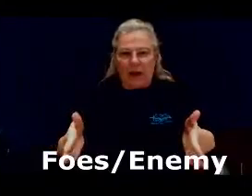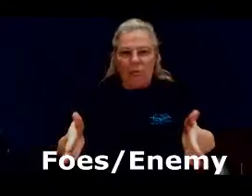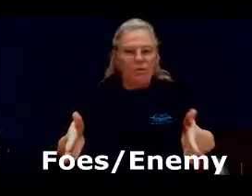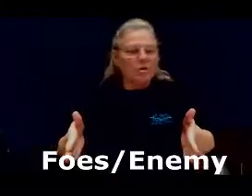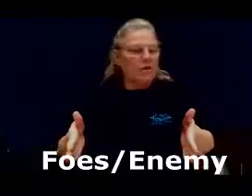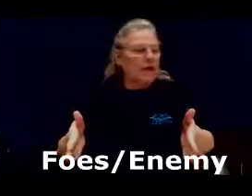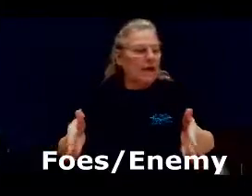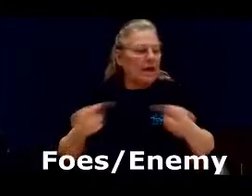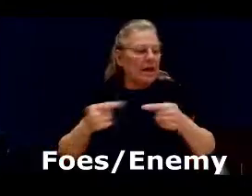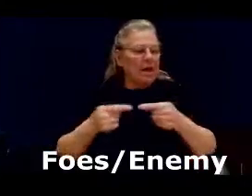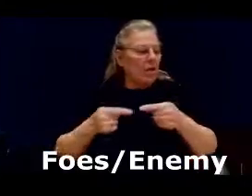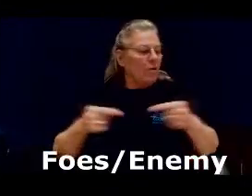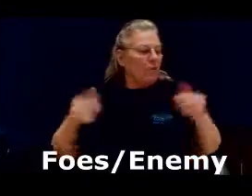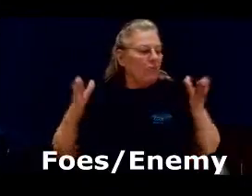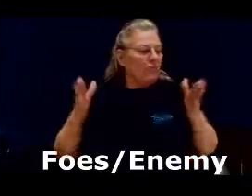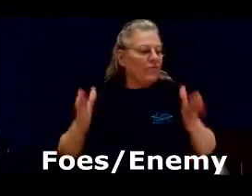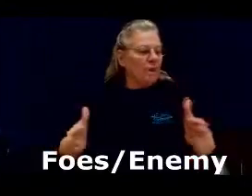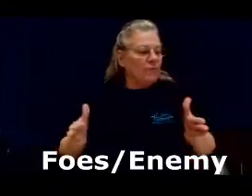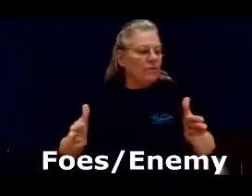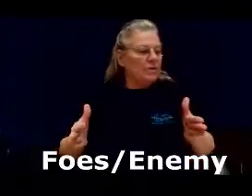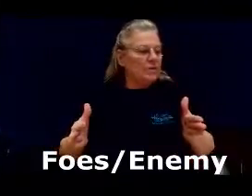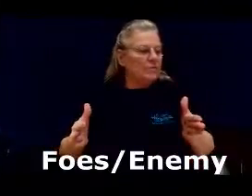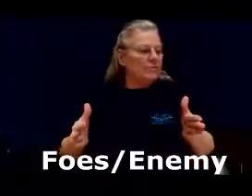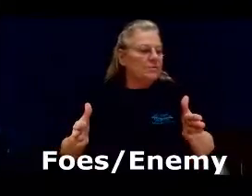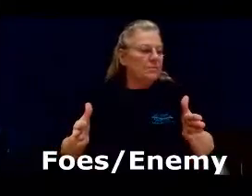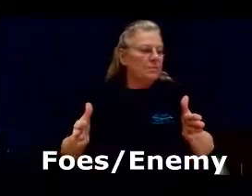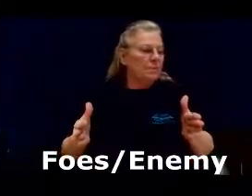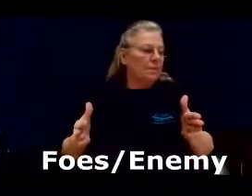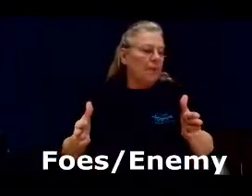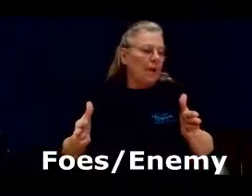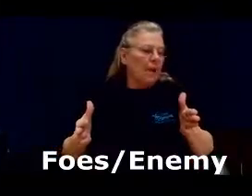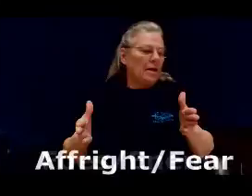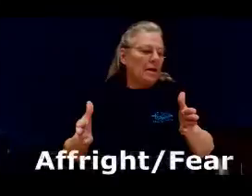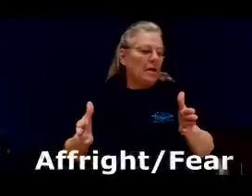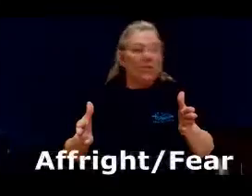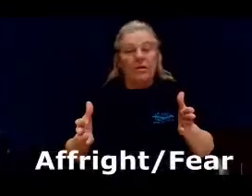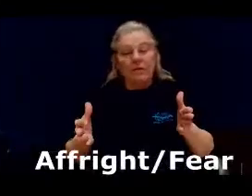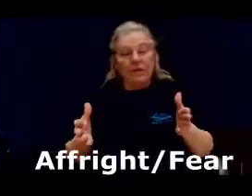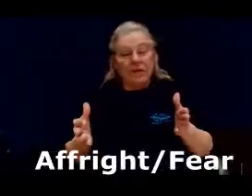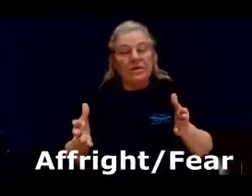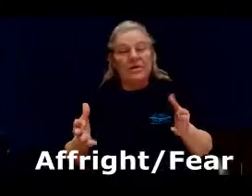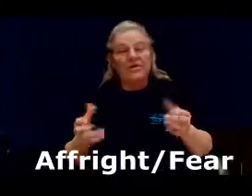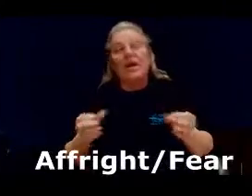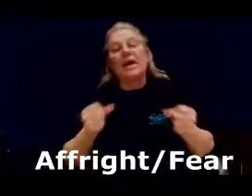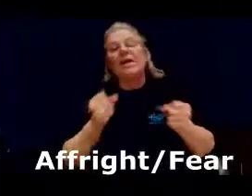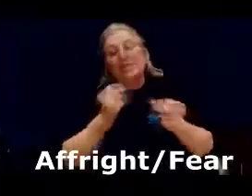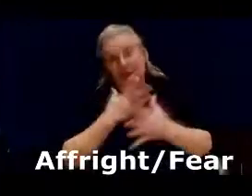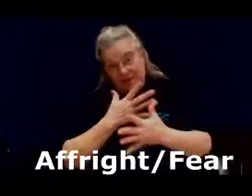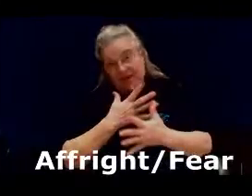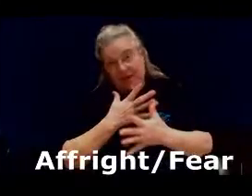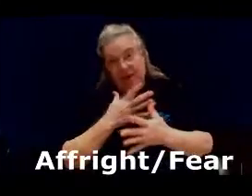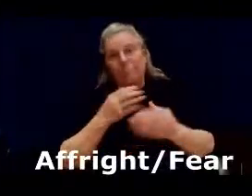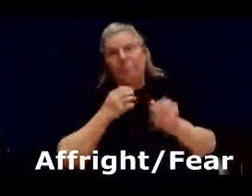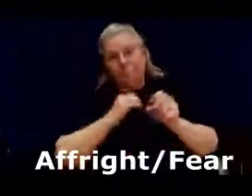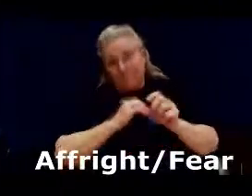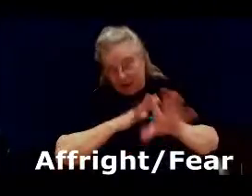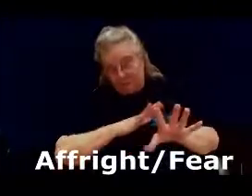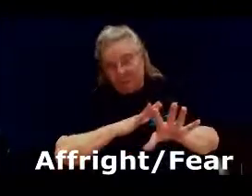and a person ending. Foes. Now, This affright is that